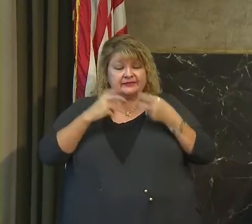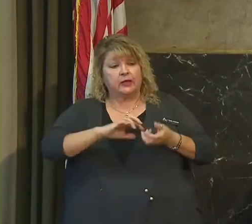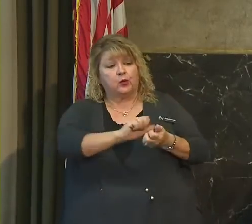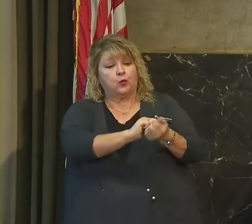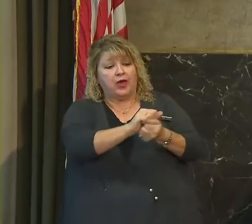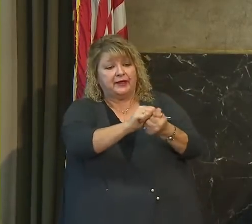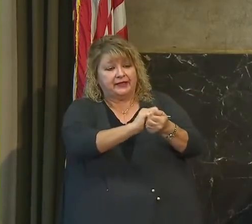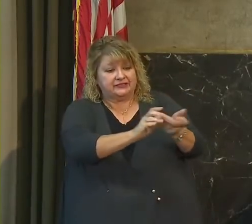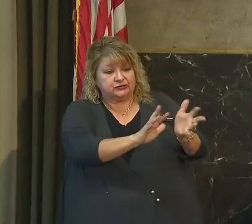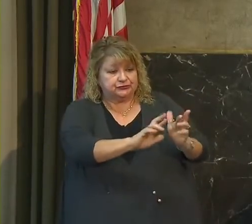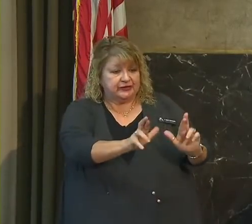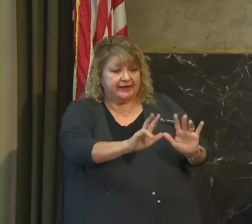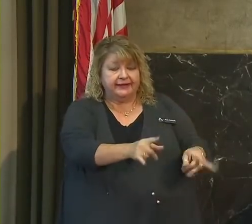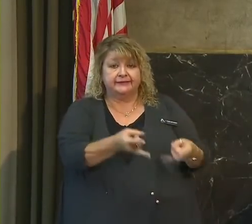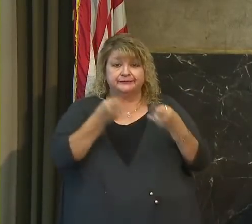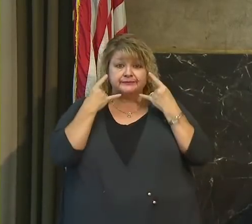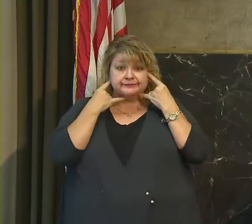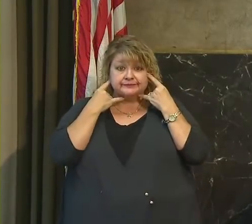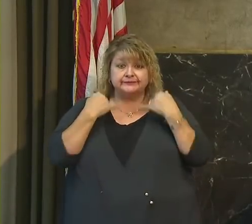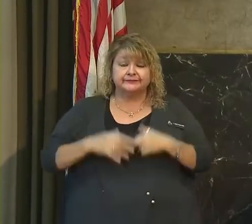work,